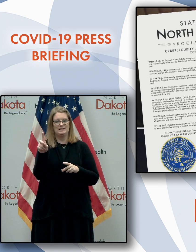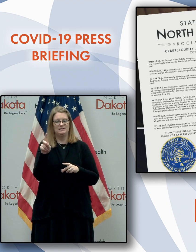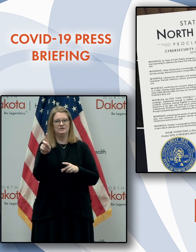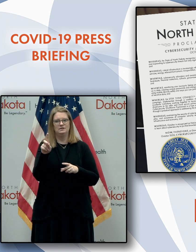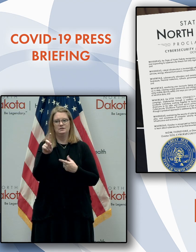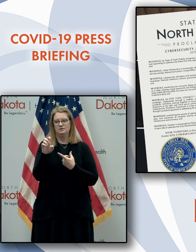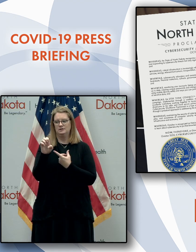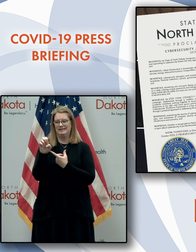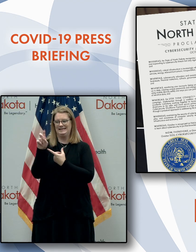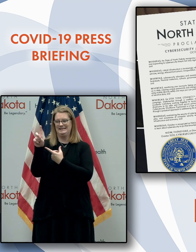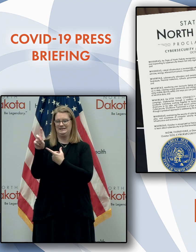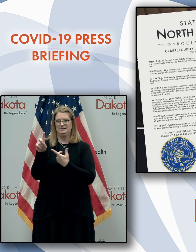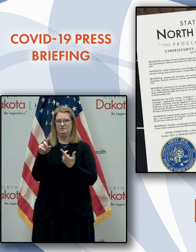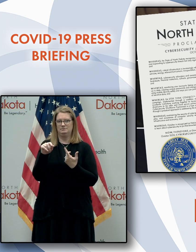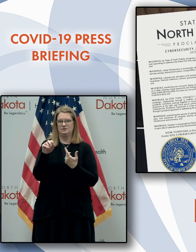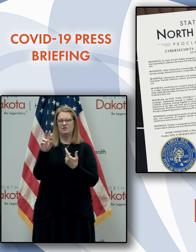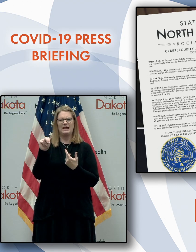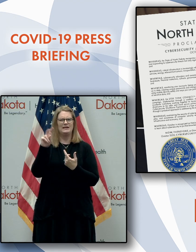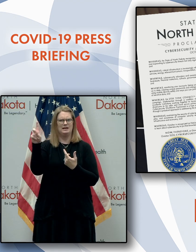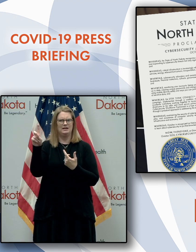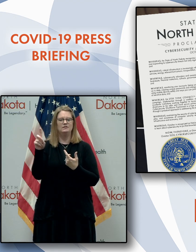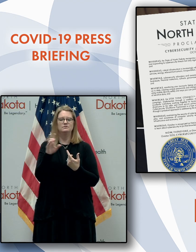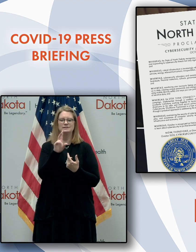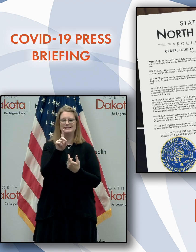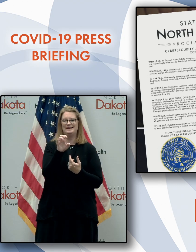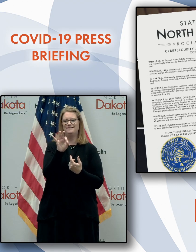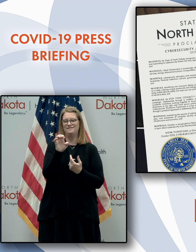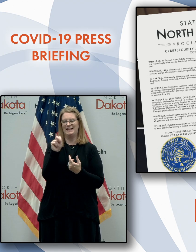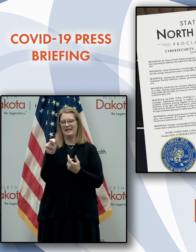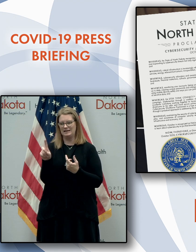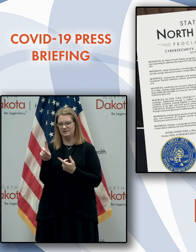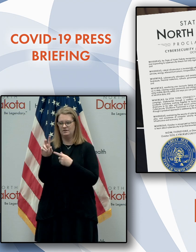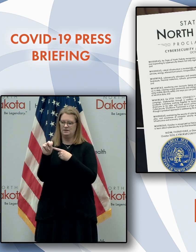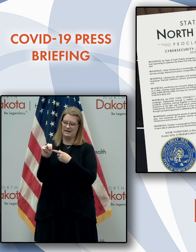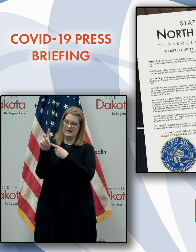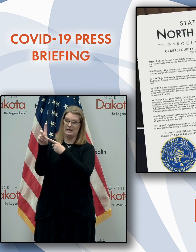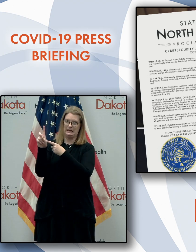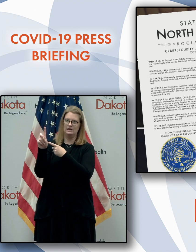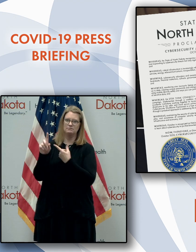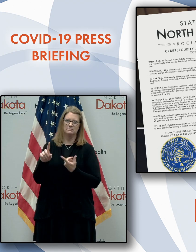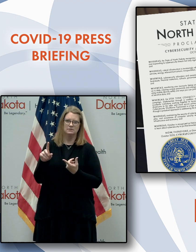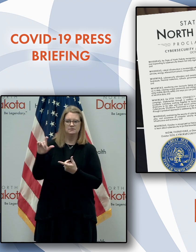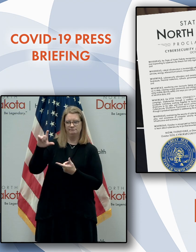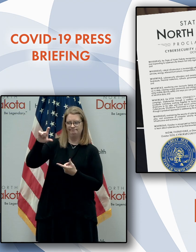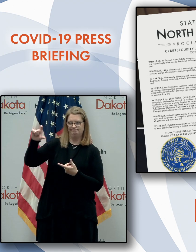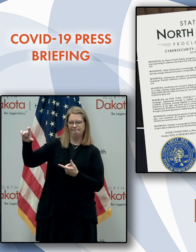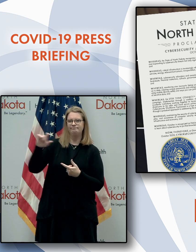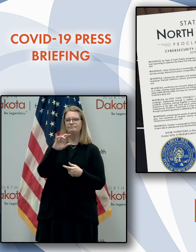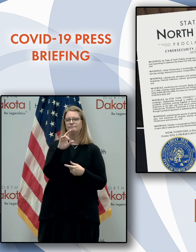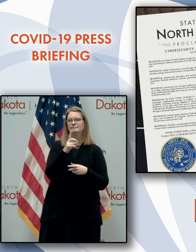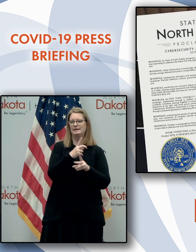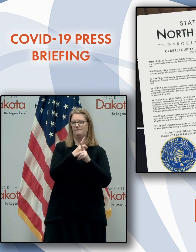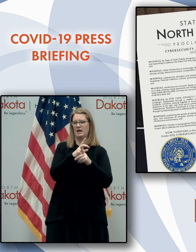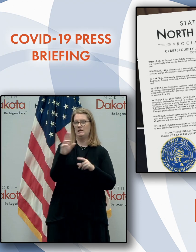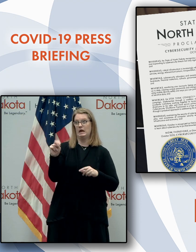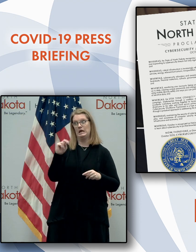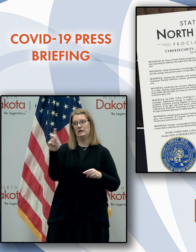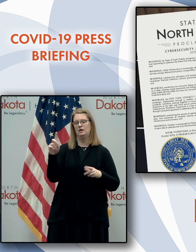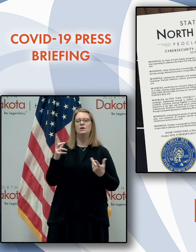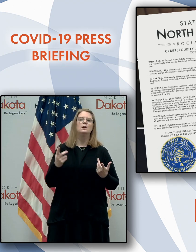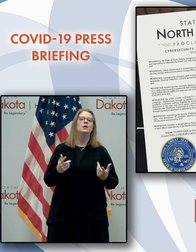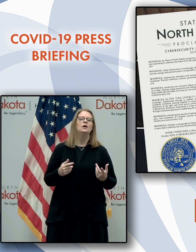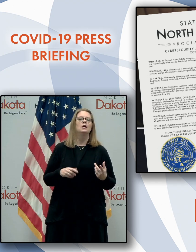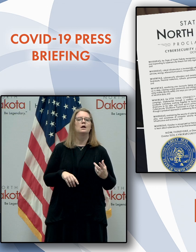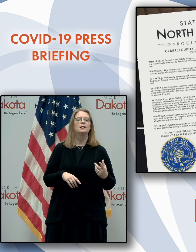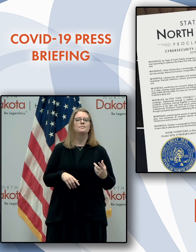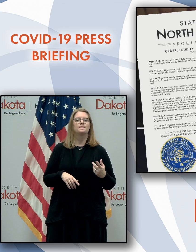letters capitalized. And so, of course, the last two letters of Defend are ND, so Defend ND. This campaign, which